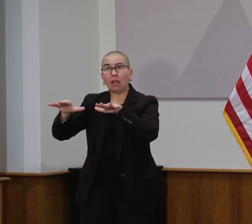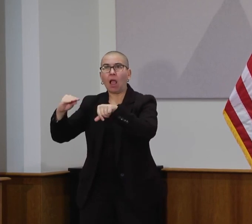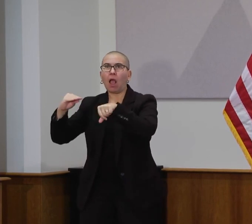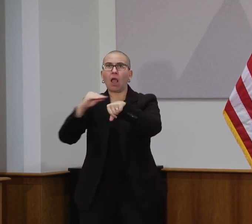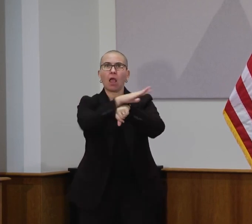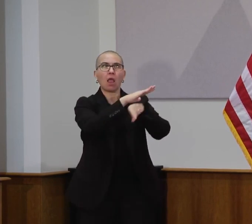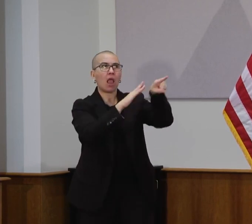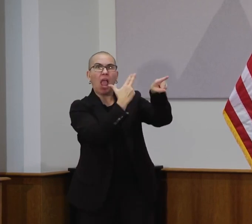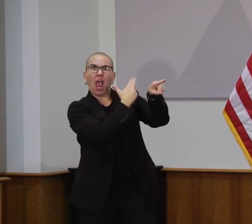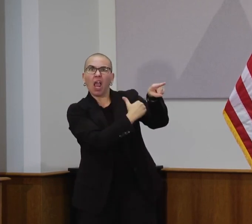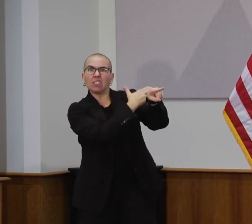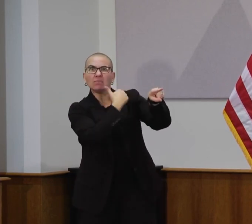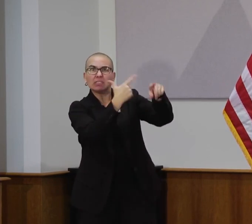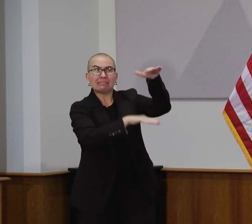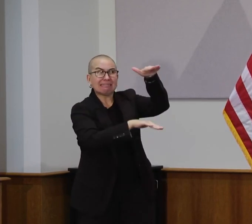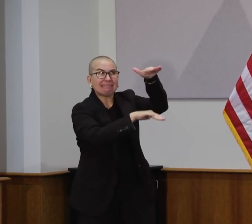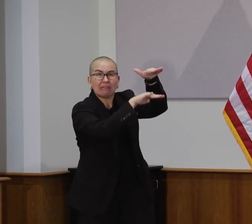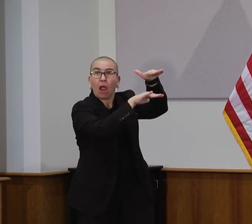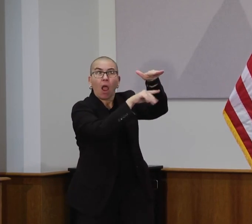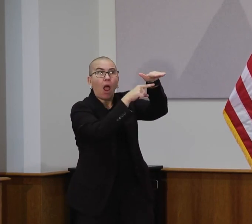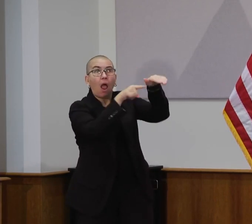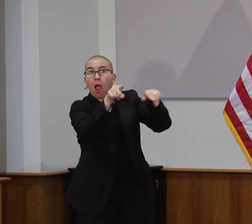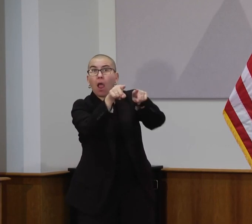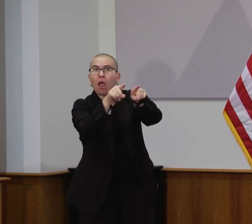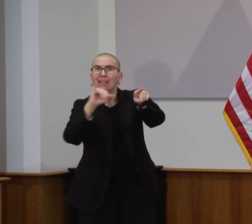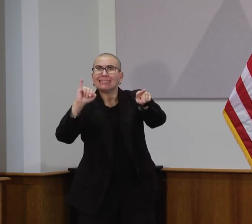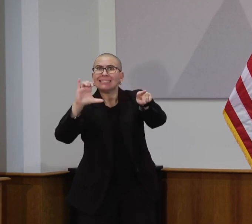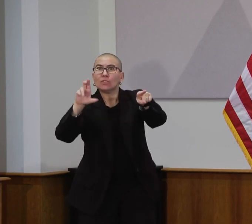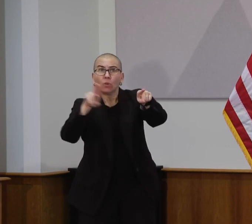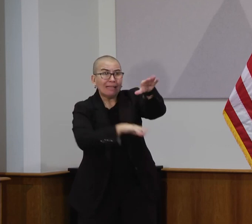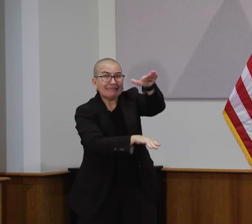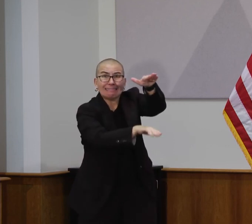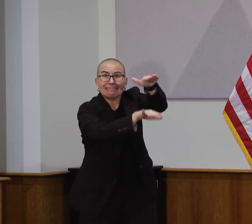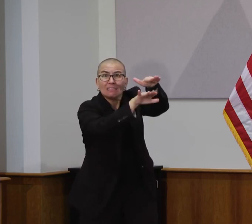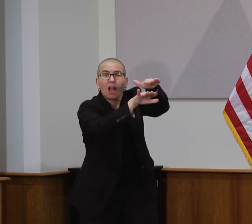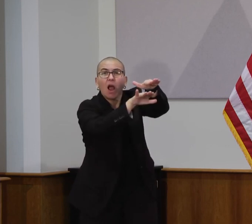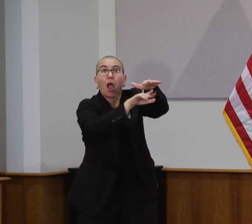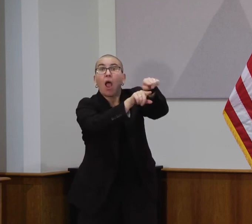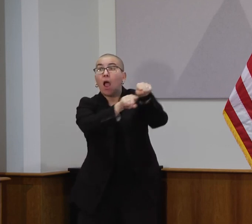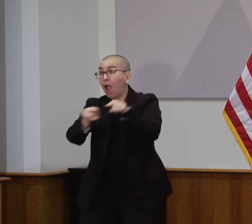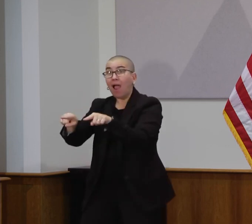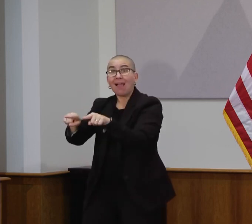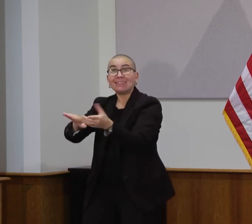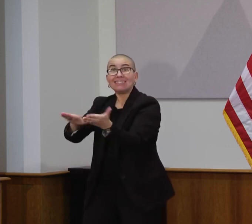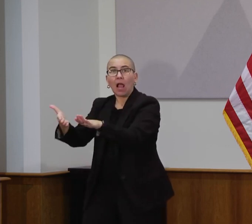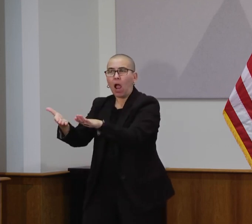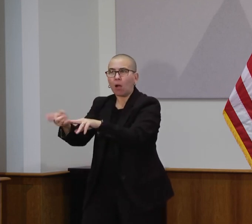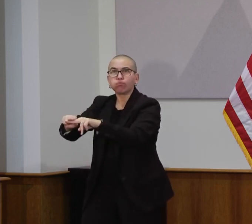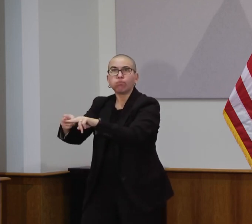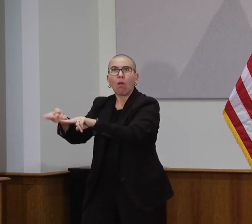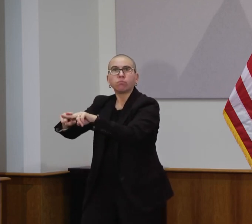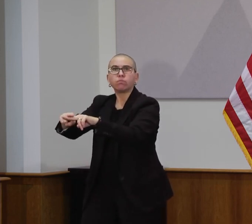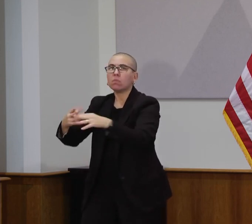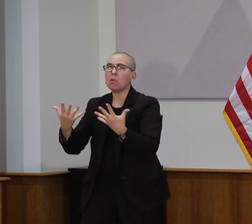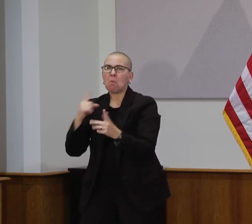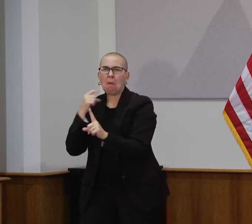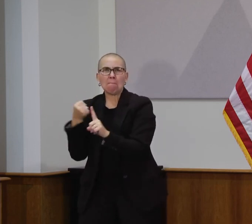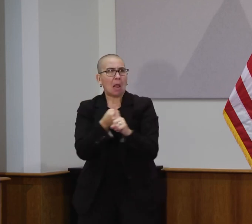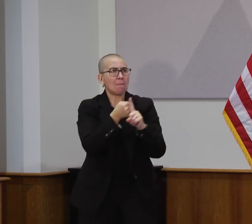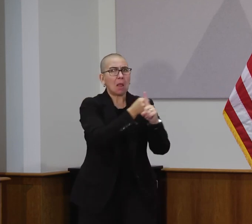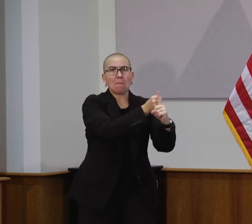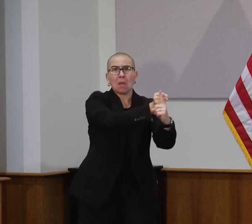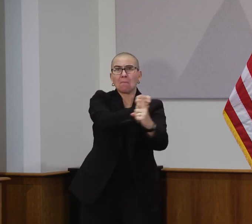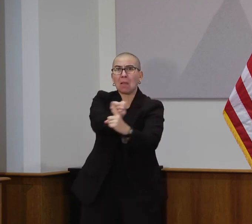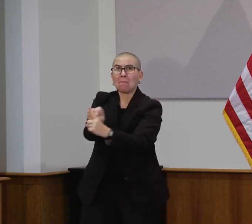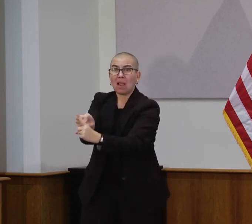and death rates. Of course, with the incredible work of our healthcare professionals, we have reduced those numbers since the beginning of the